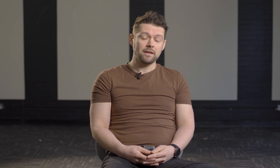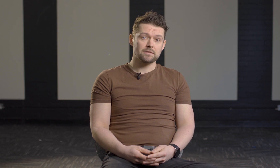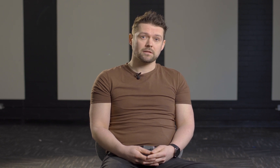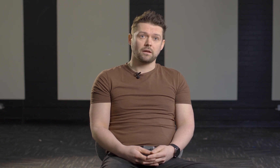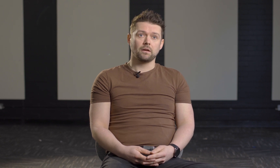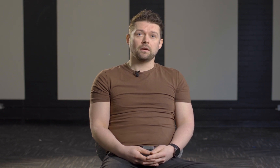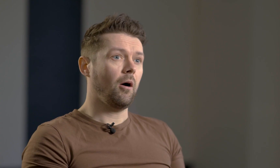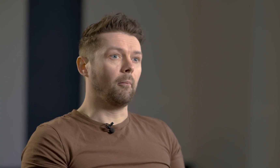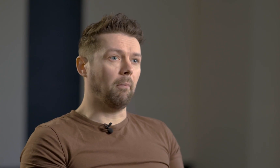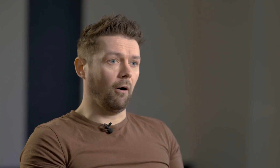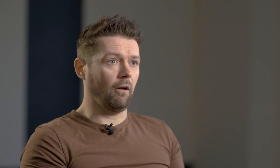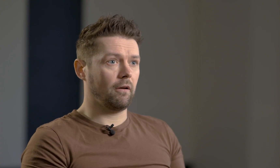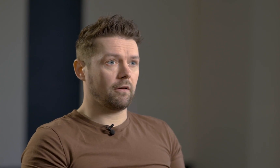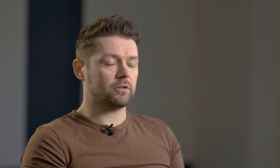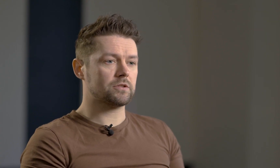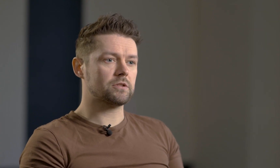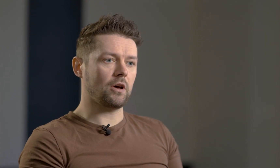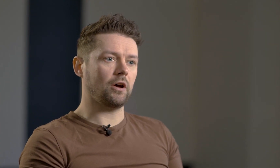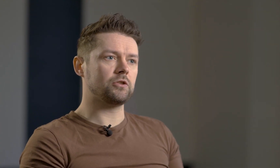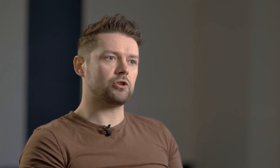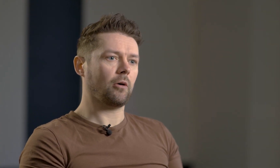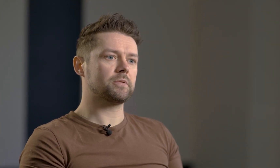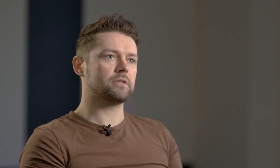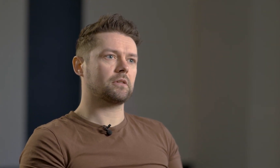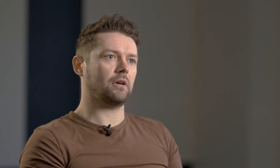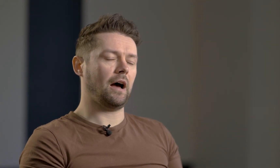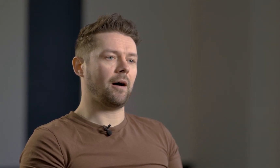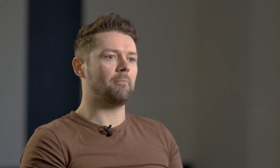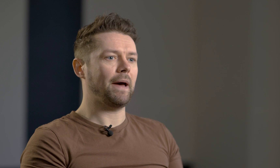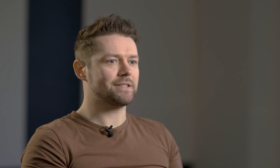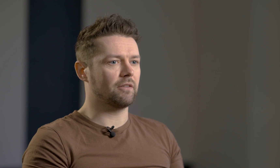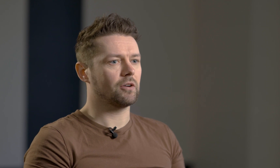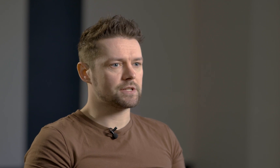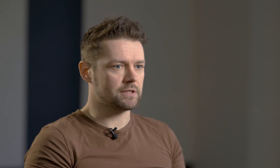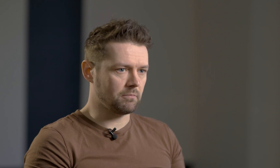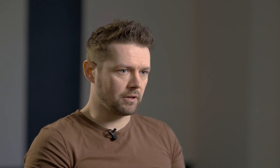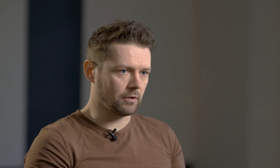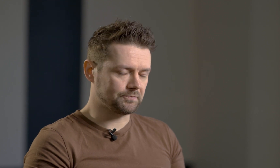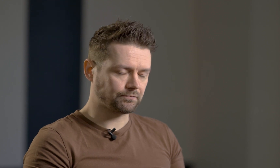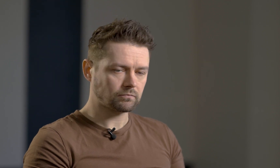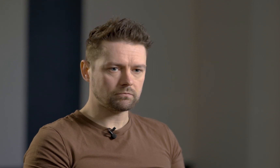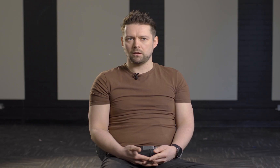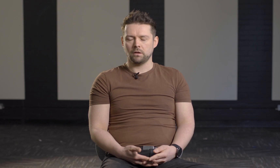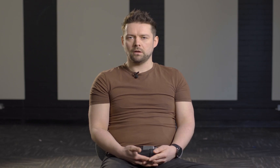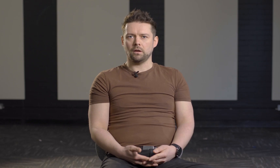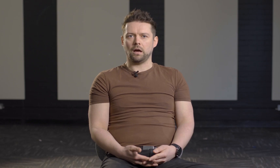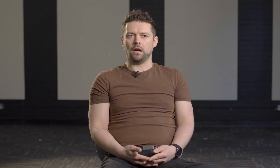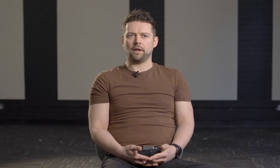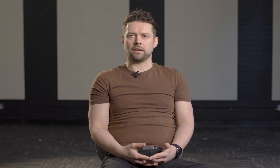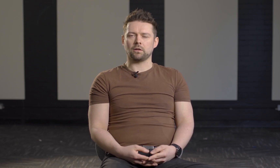yes. But certain jobs are better for certain people. I think a lot